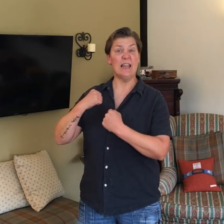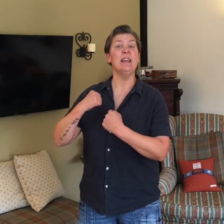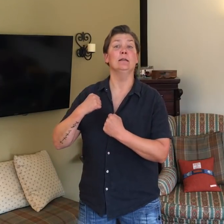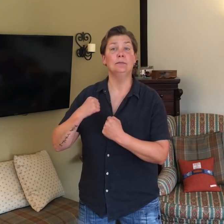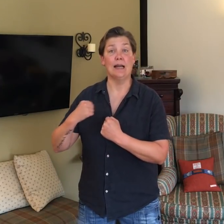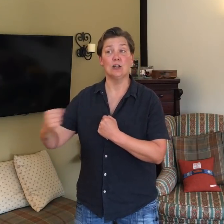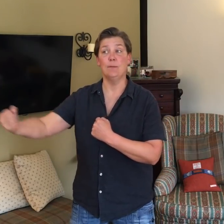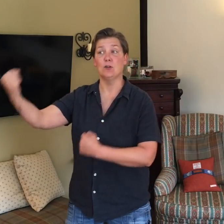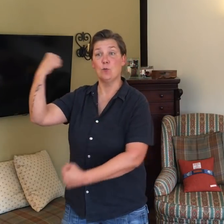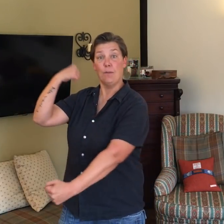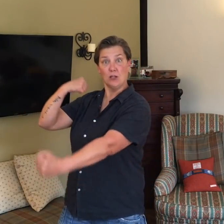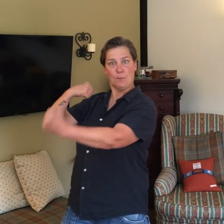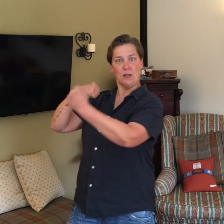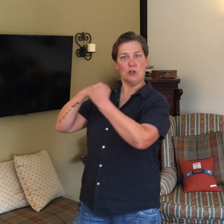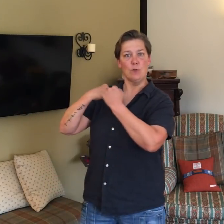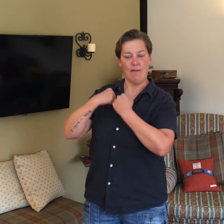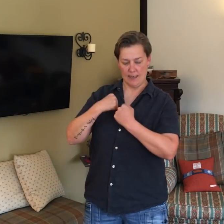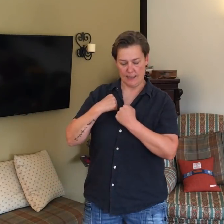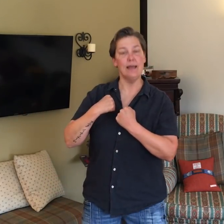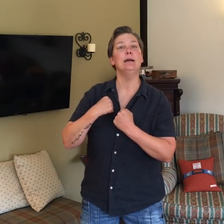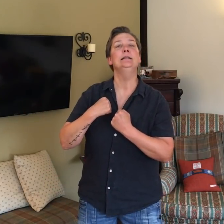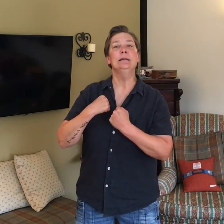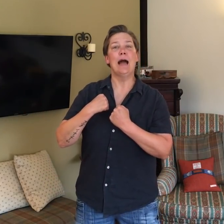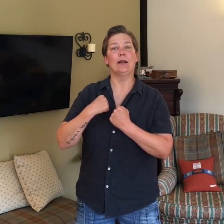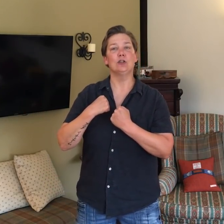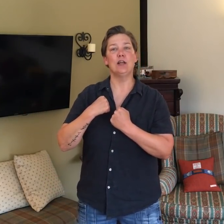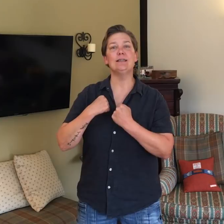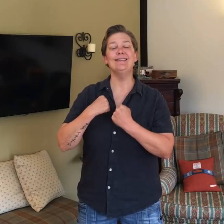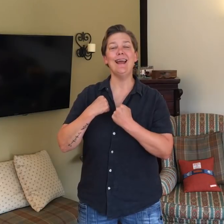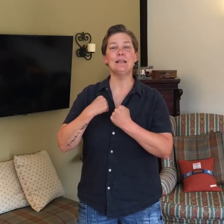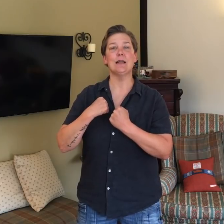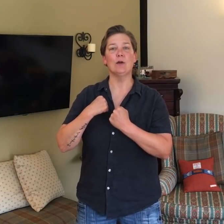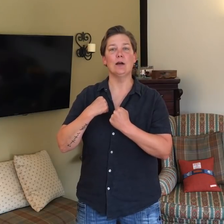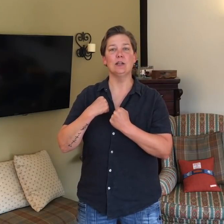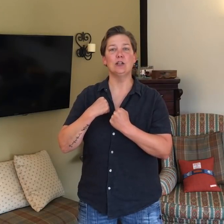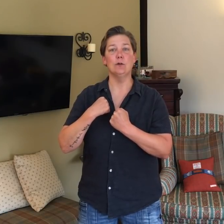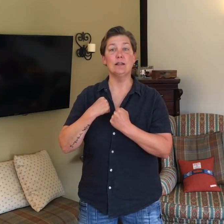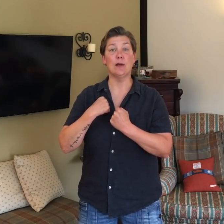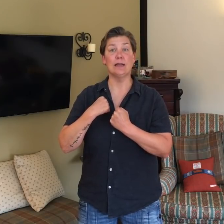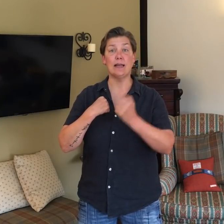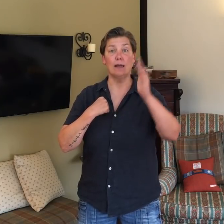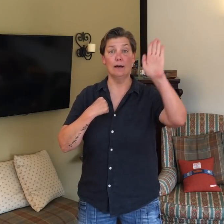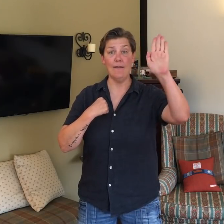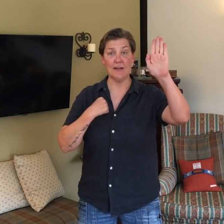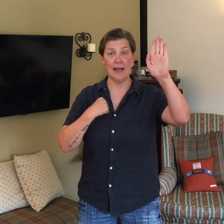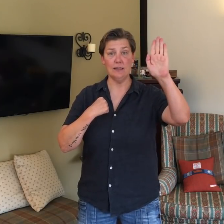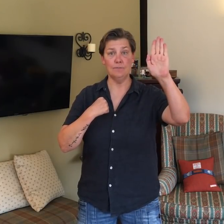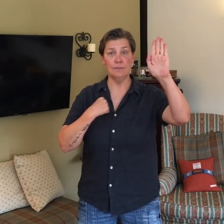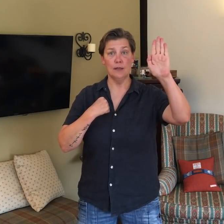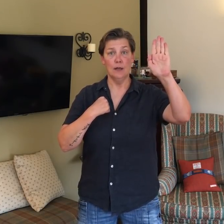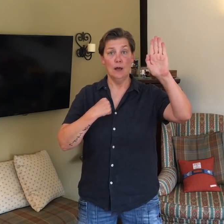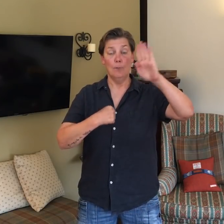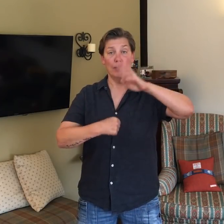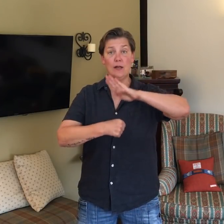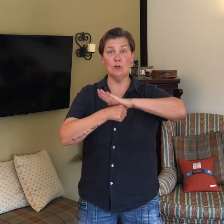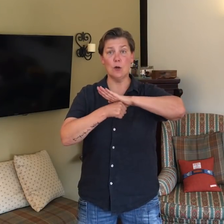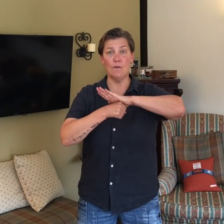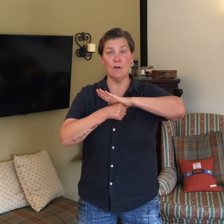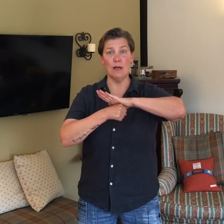here, actually, because we punch, punch, and we're ended here at our chest. The next thing we're going to do is we're going to take our left hand, put it on top of our right